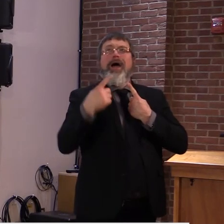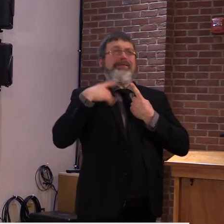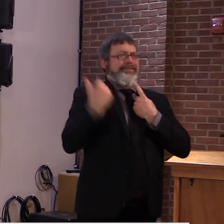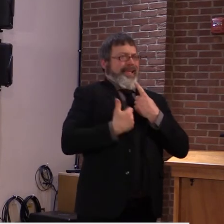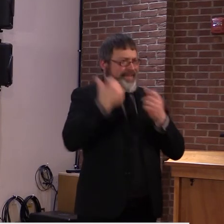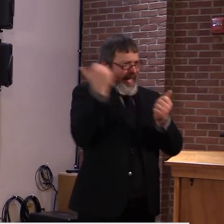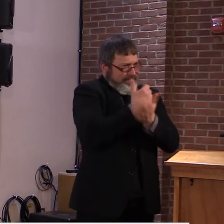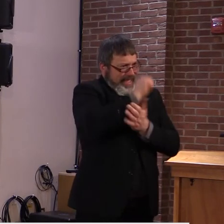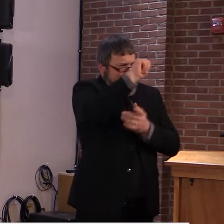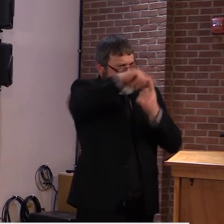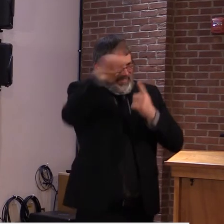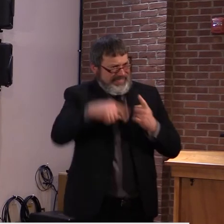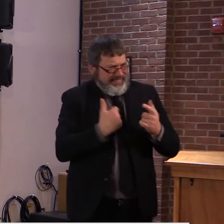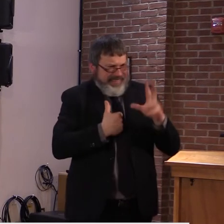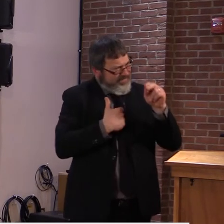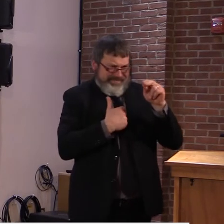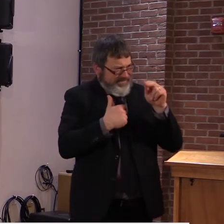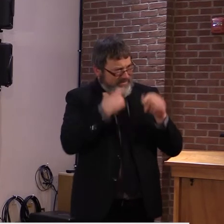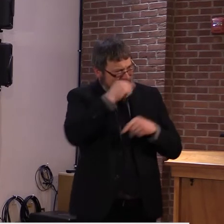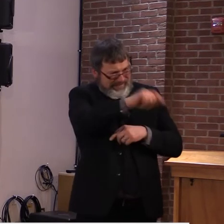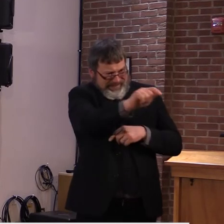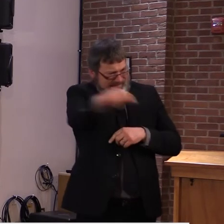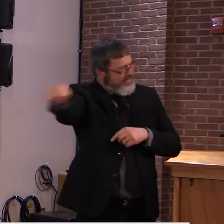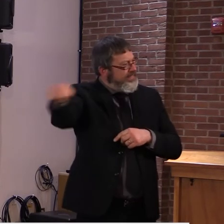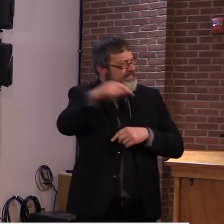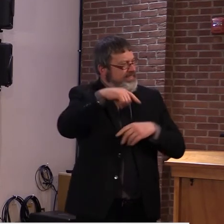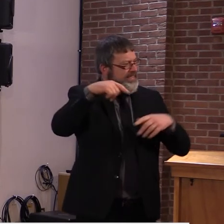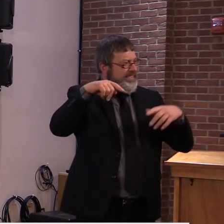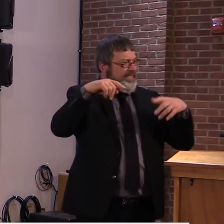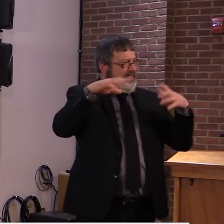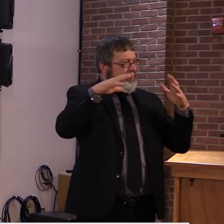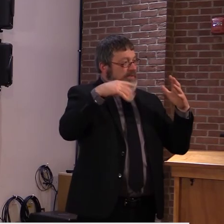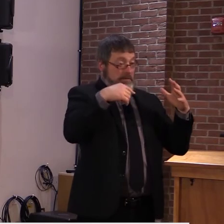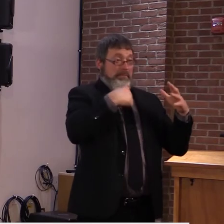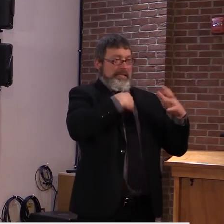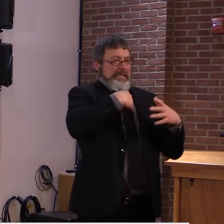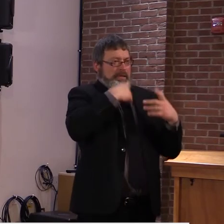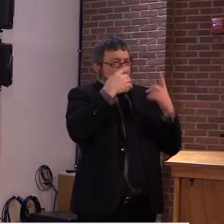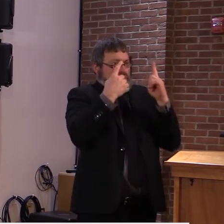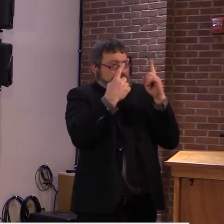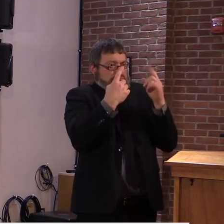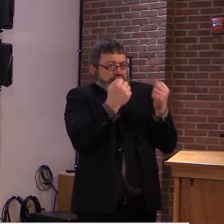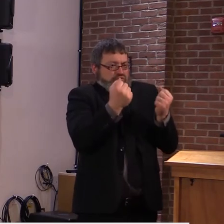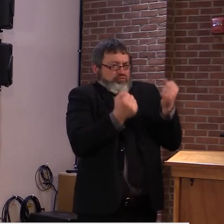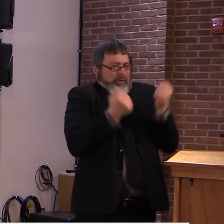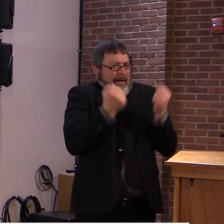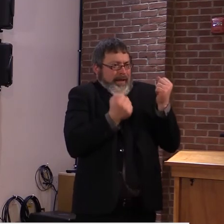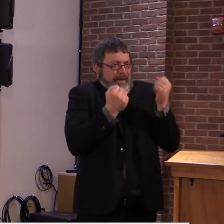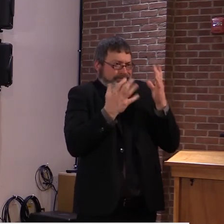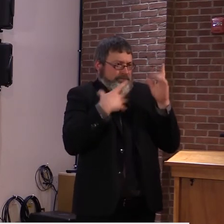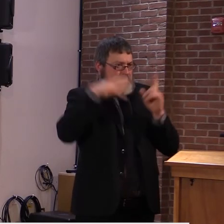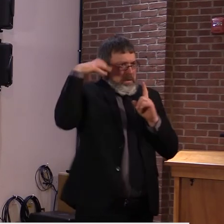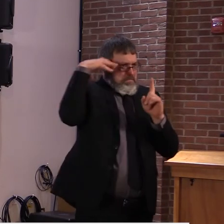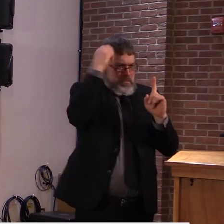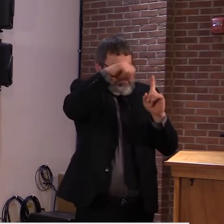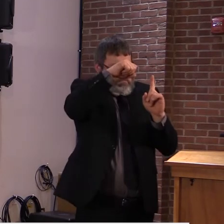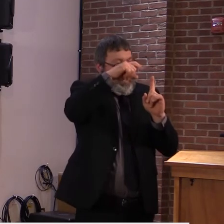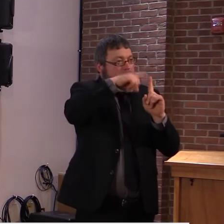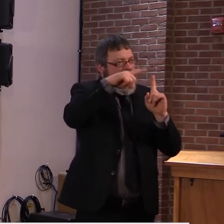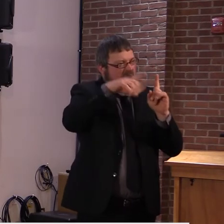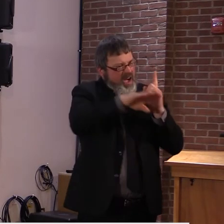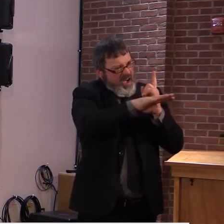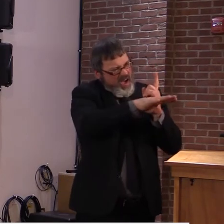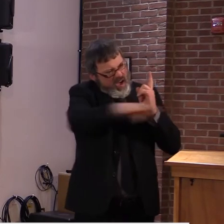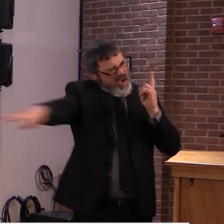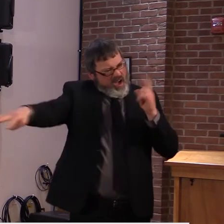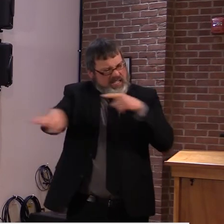all the driver, it's the team behind it and the equipment you have. So I'm, again, blessed to be surrounded